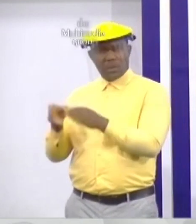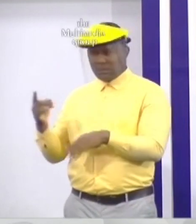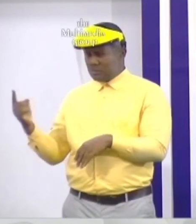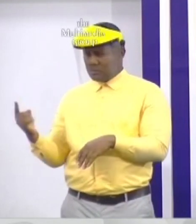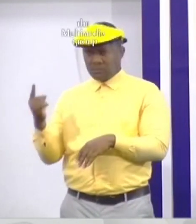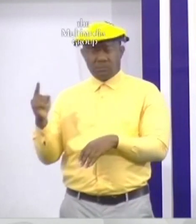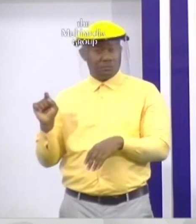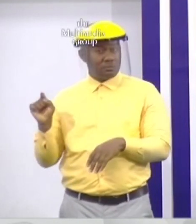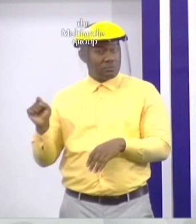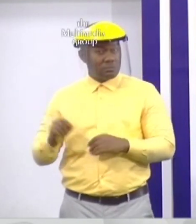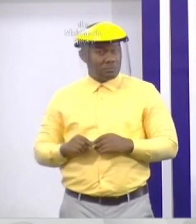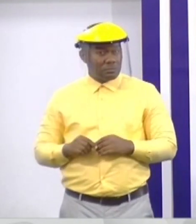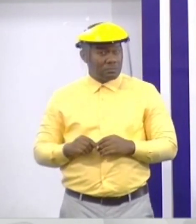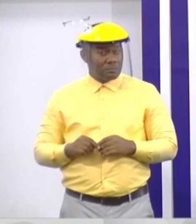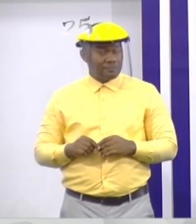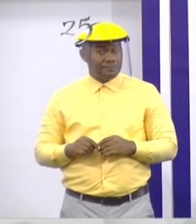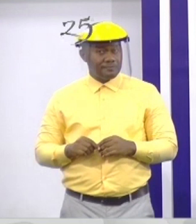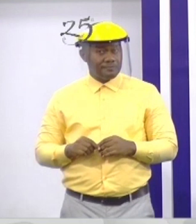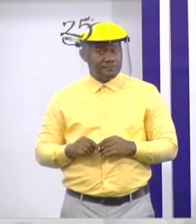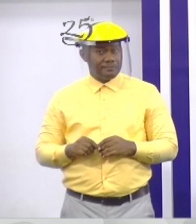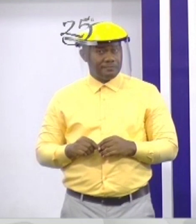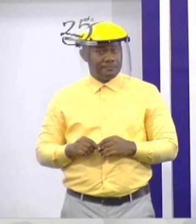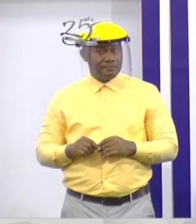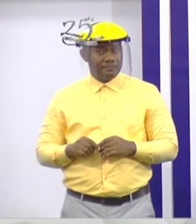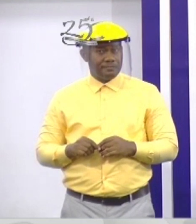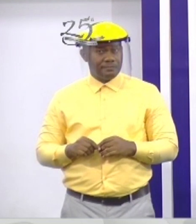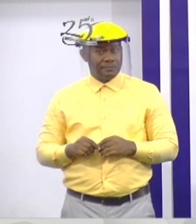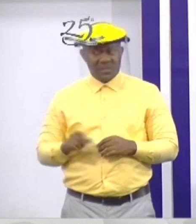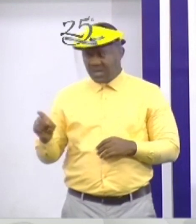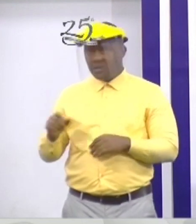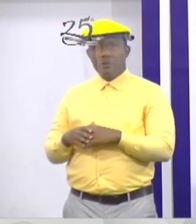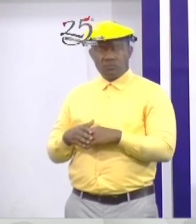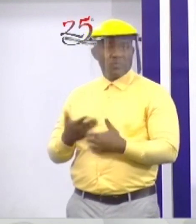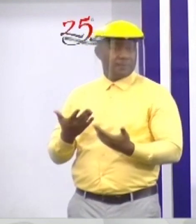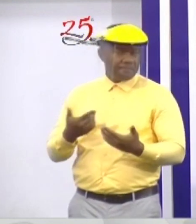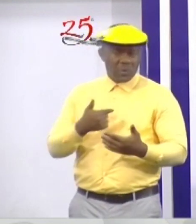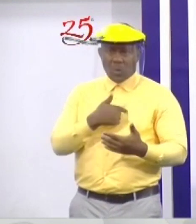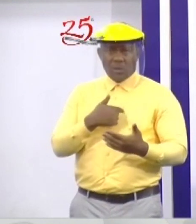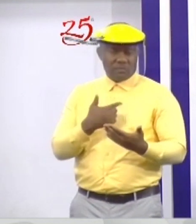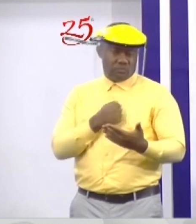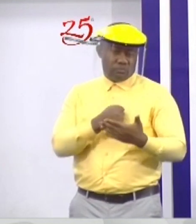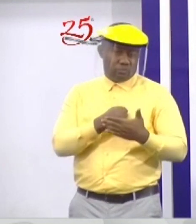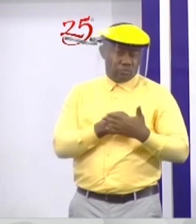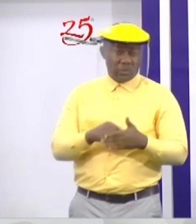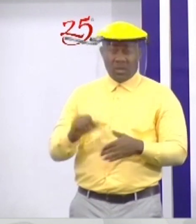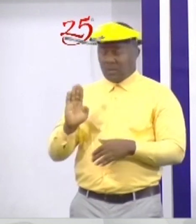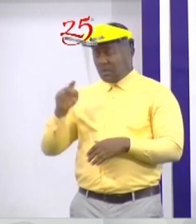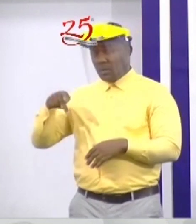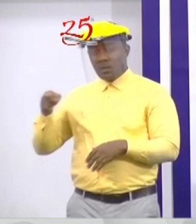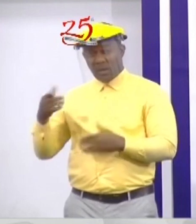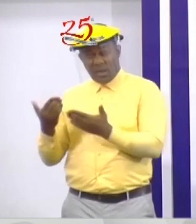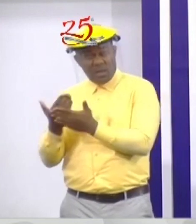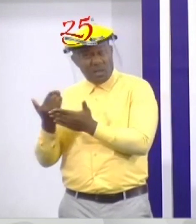with breathlessness, known hypertensive, and hypertensive. So that's just the only new case that came up.